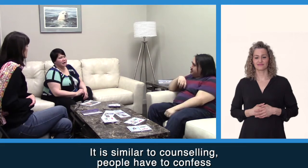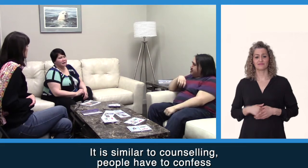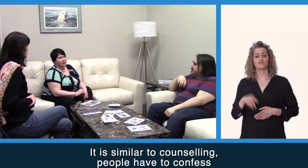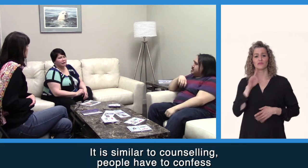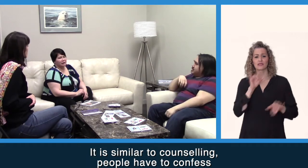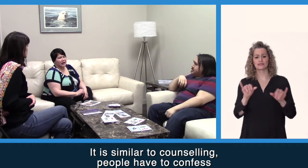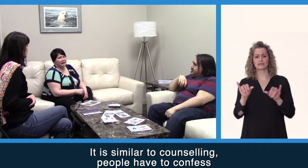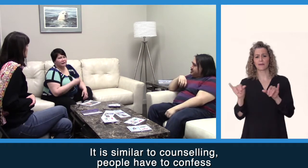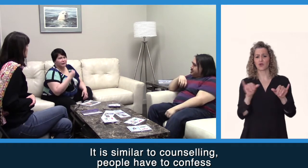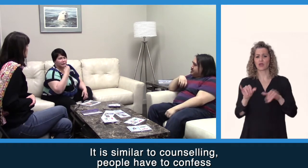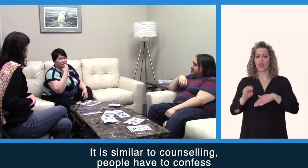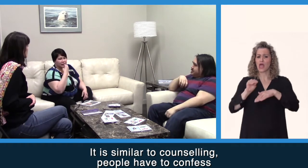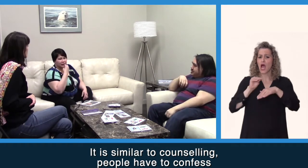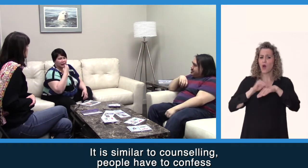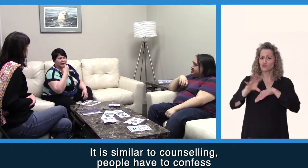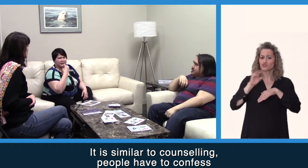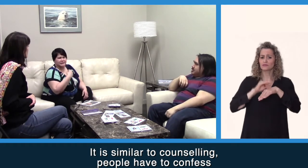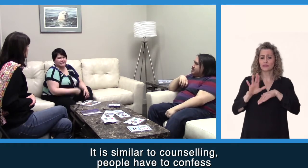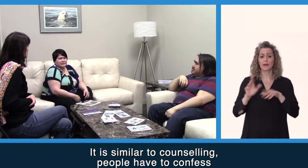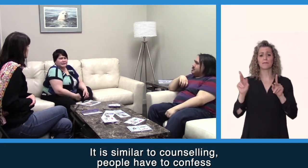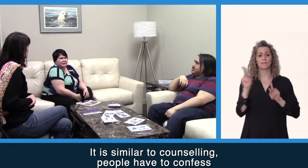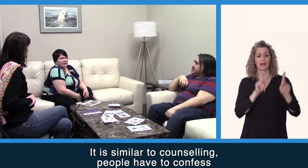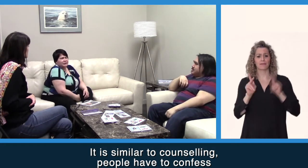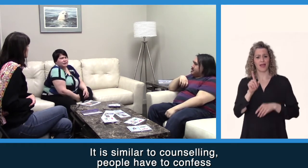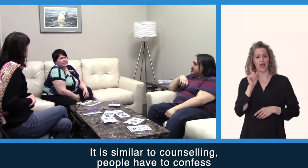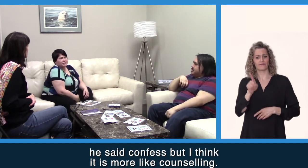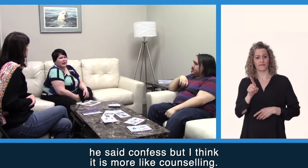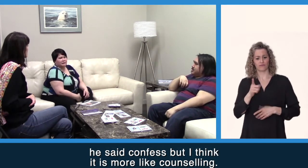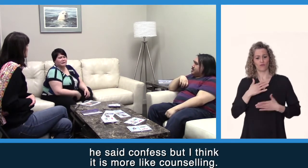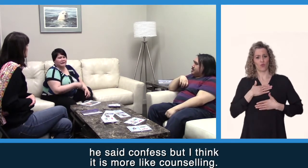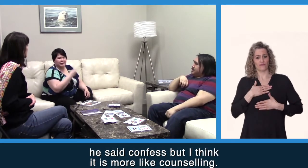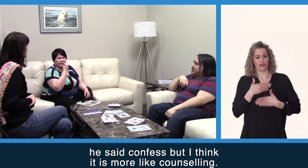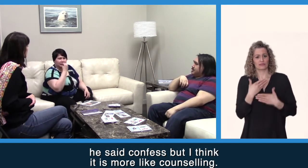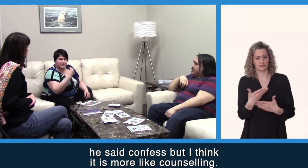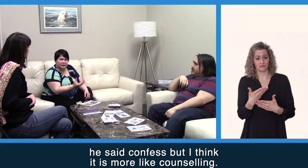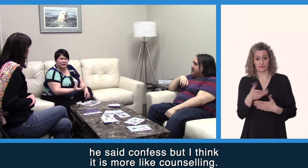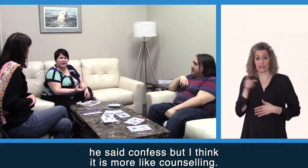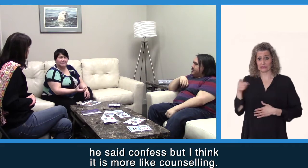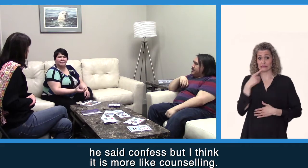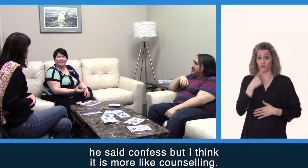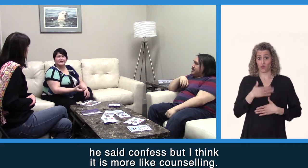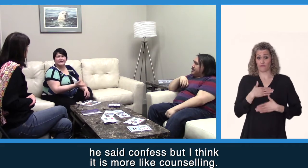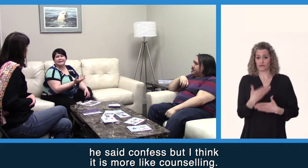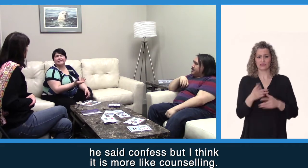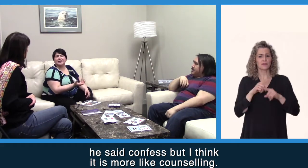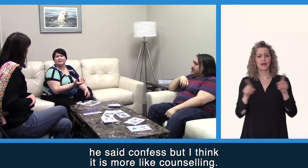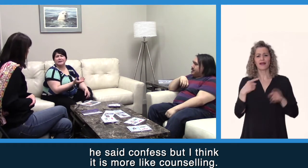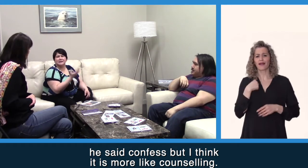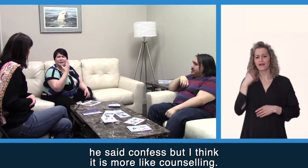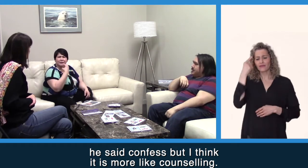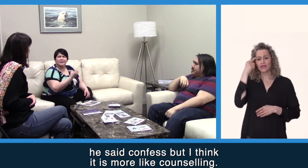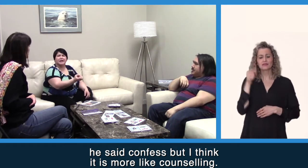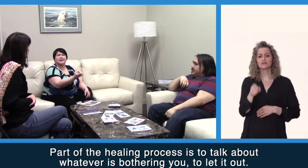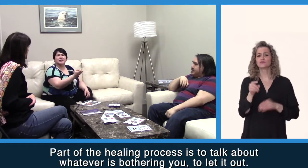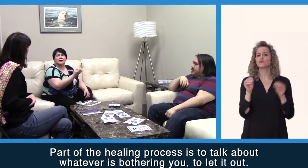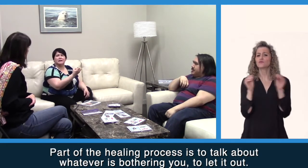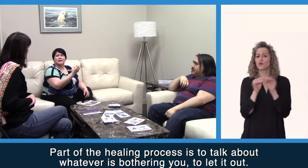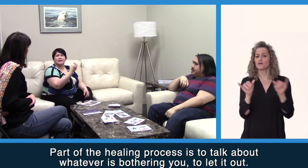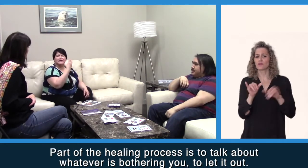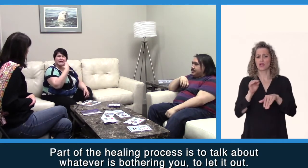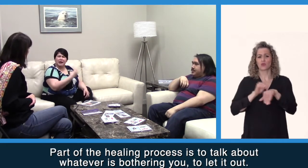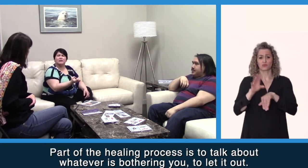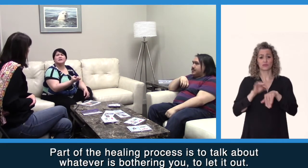And then people have to, I guess, similar to counseling, confess. He said confess, but I'm